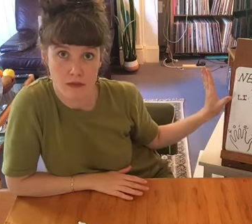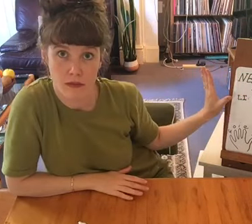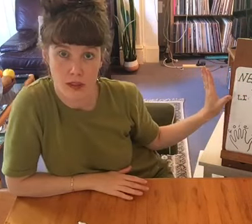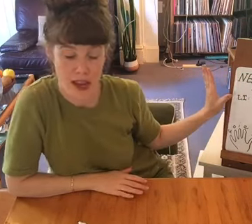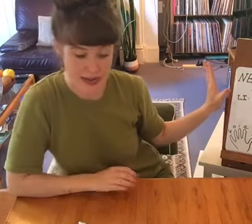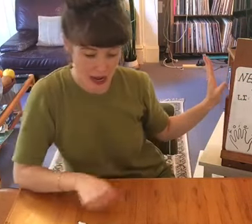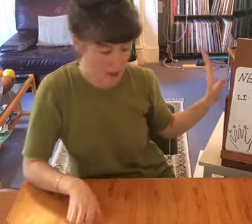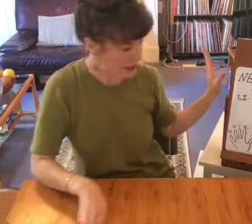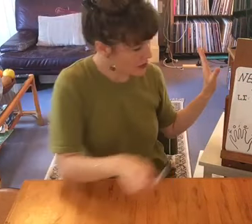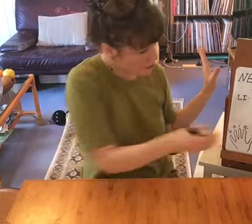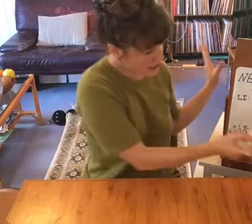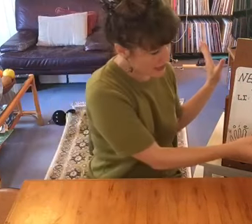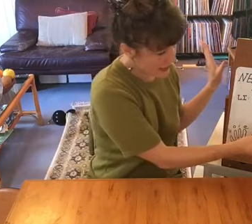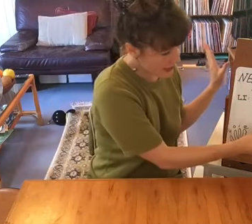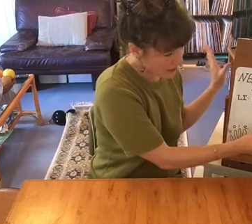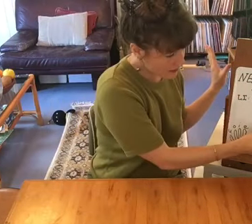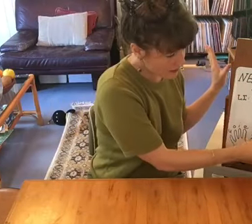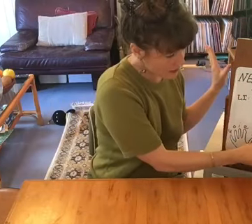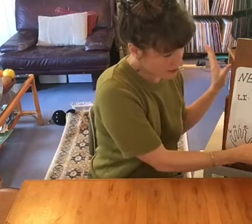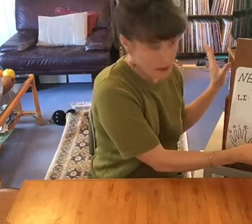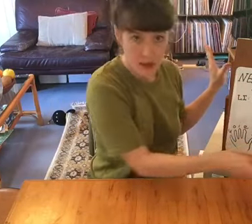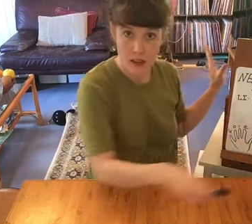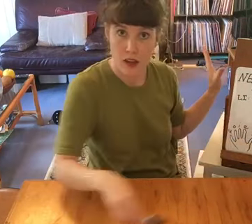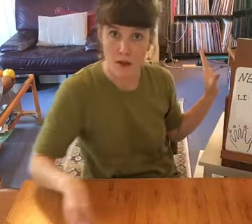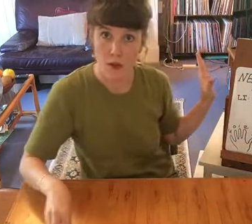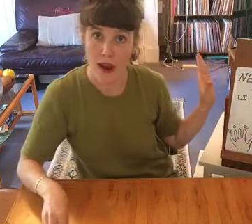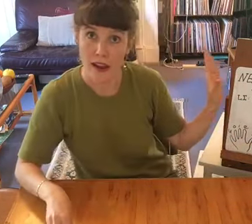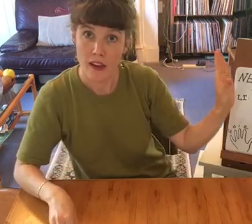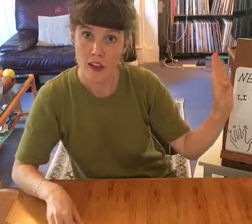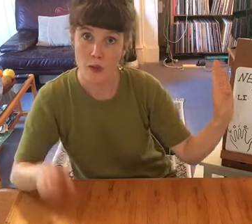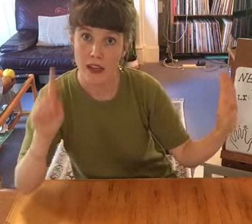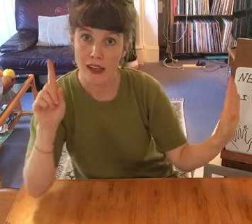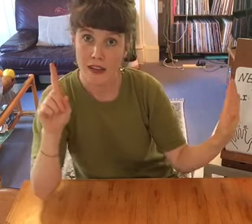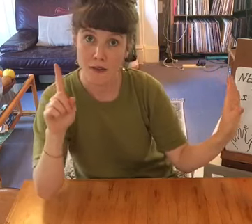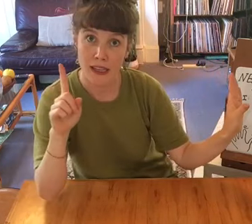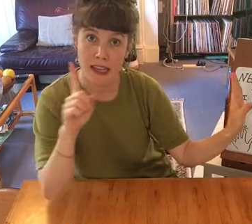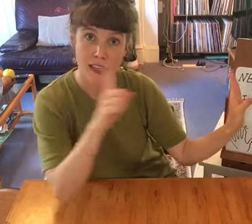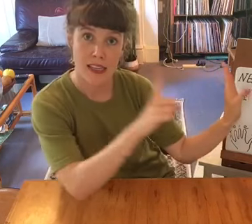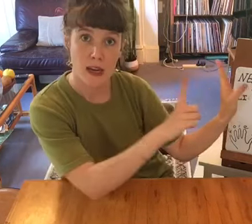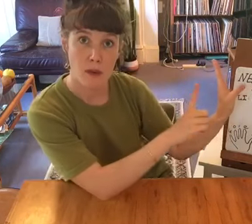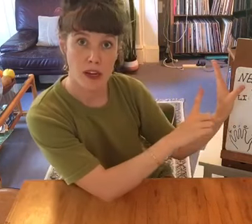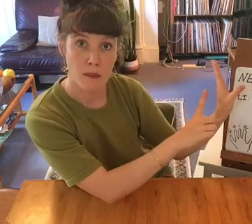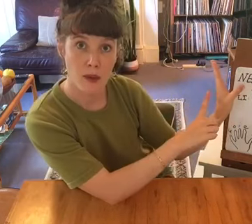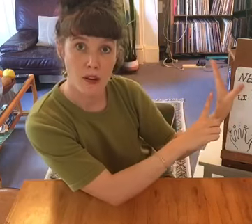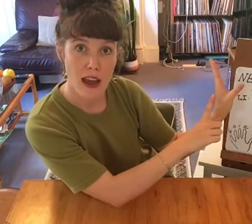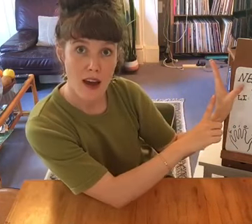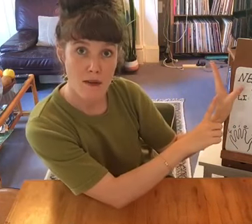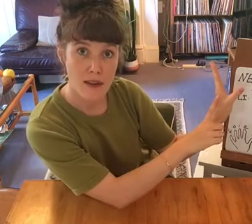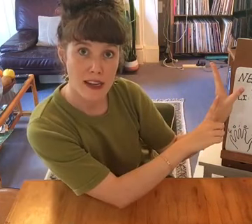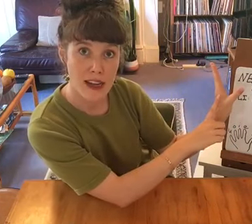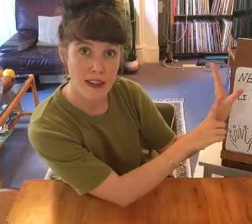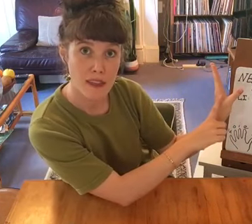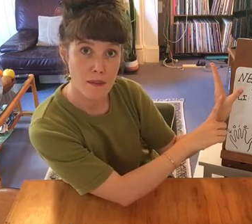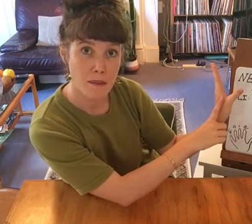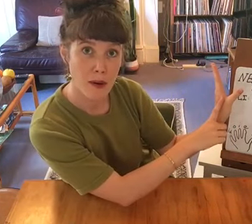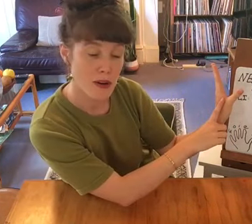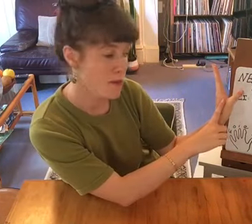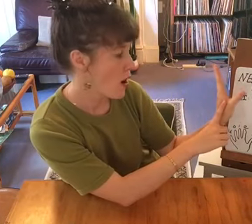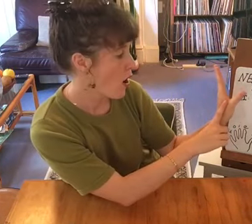Okay, now we need to do the stick of the Y. So we're going to get a finger and we're going to put our finger at the bottom of